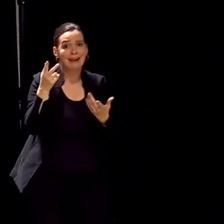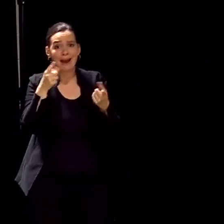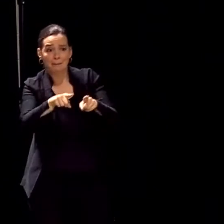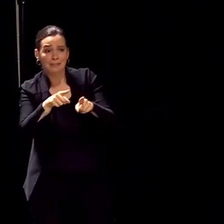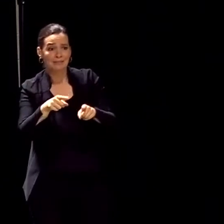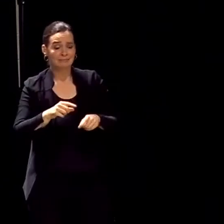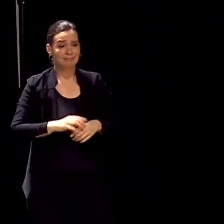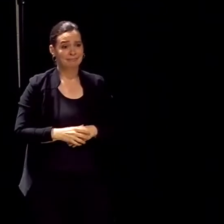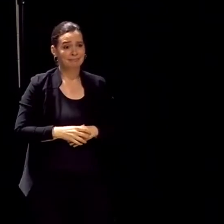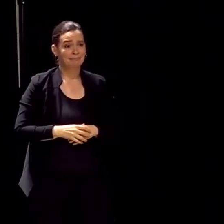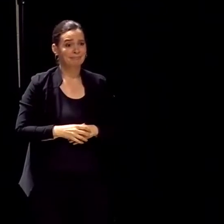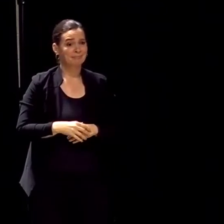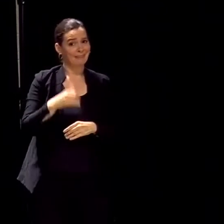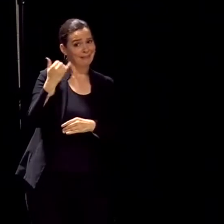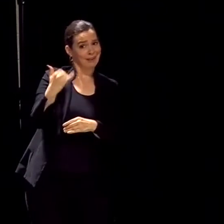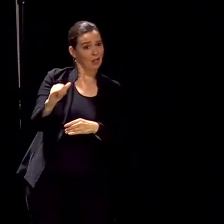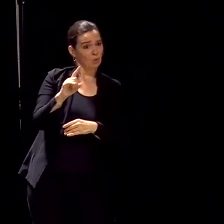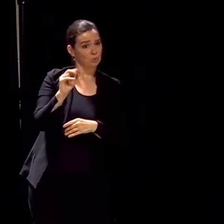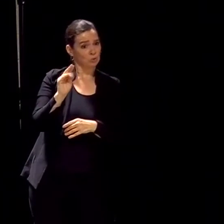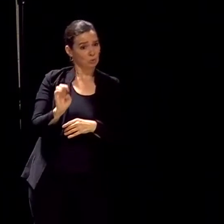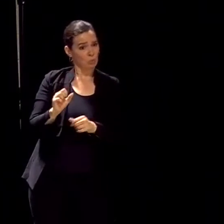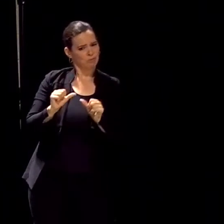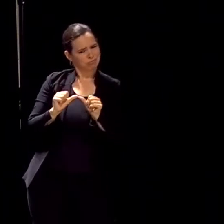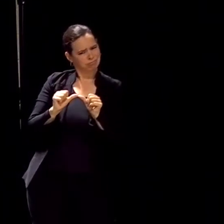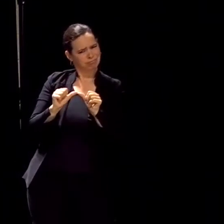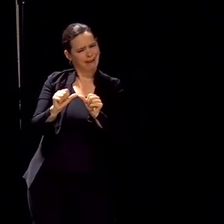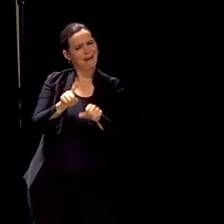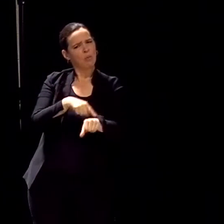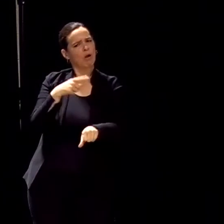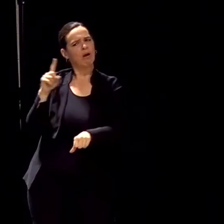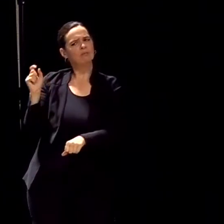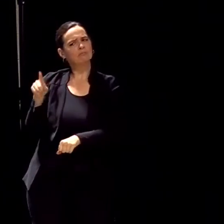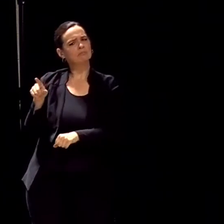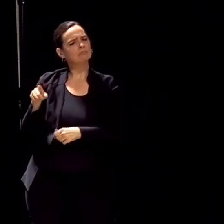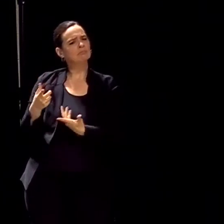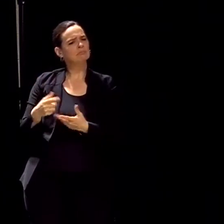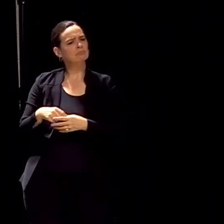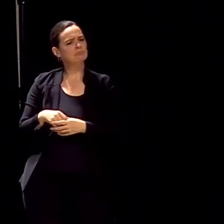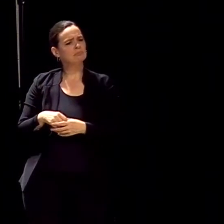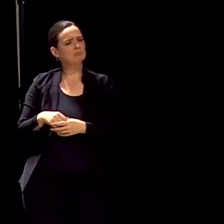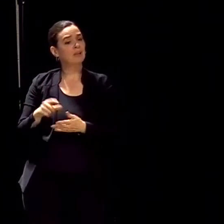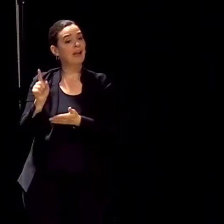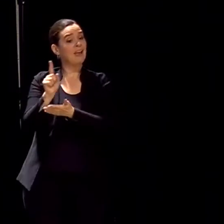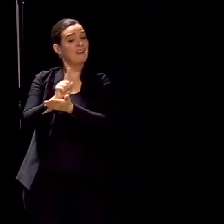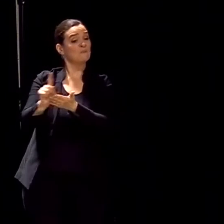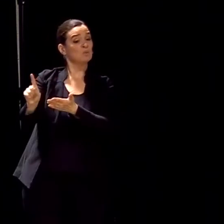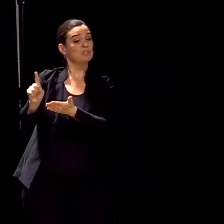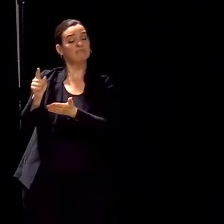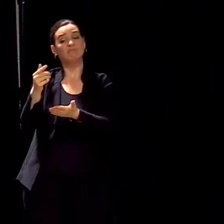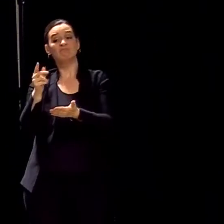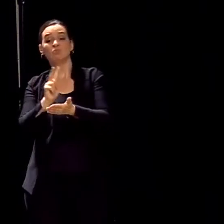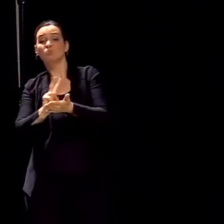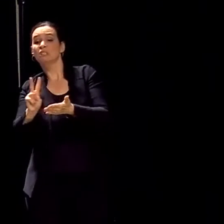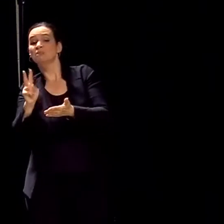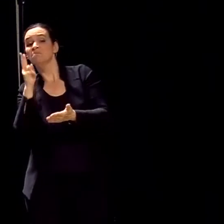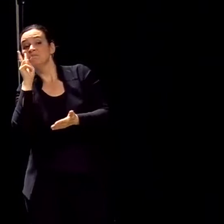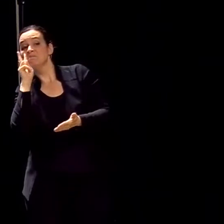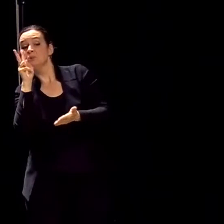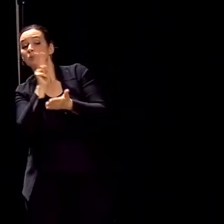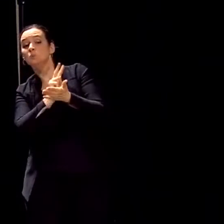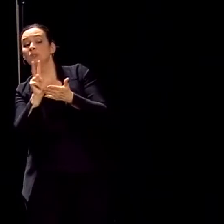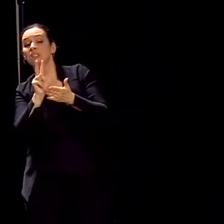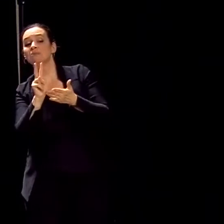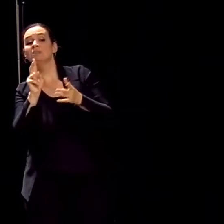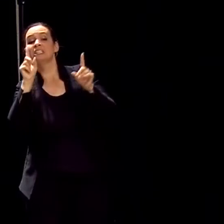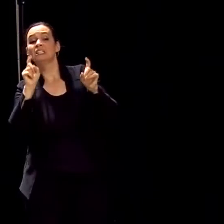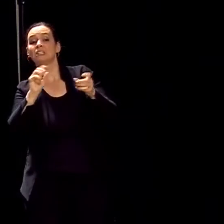week, but I think I think it's safe to say for the next 2 weeks, this is kind of where we are, and we got